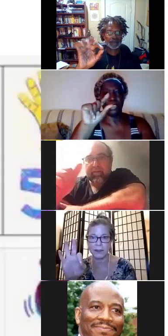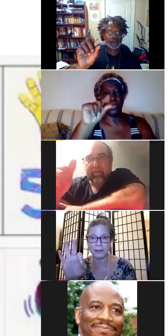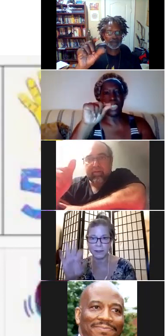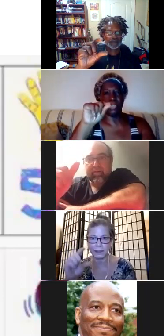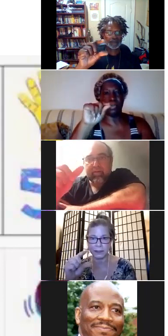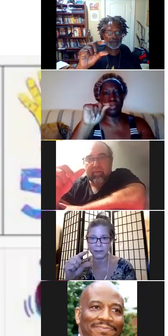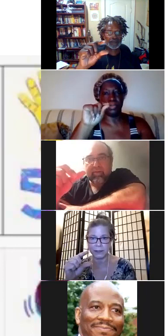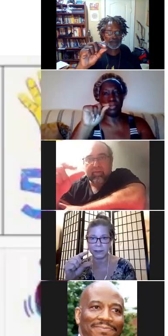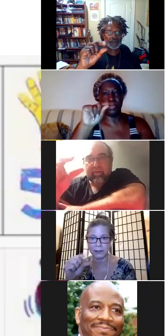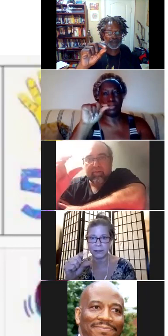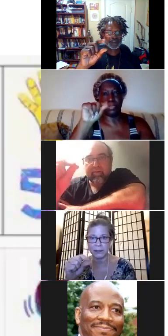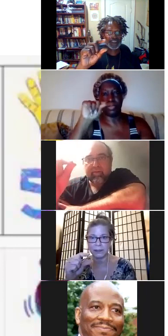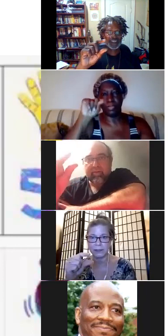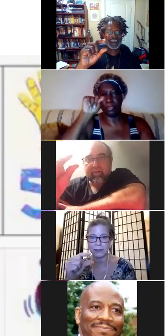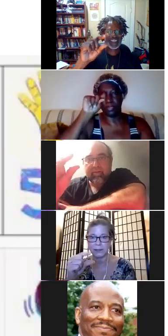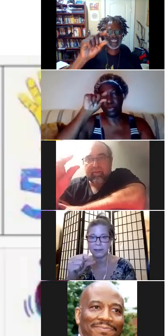20.